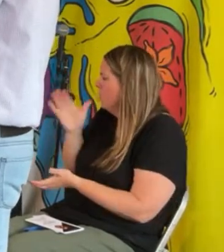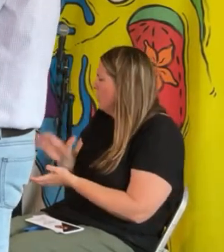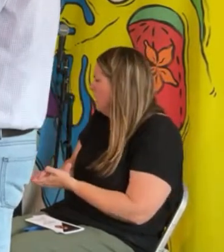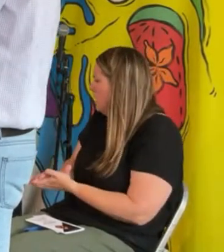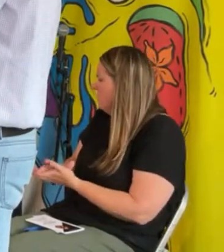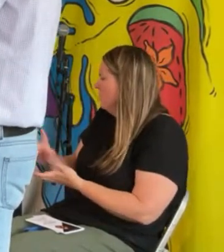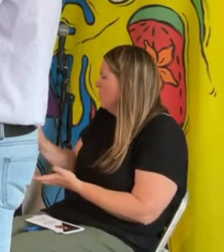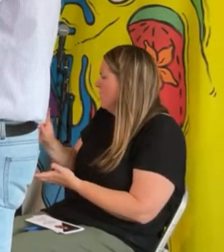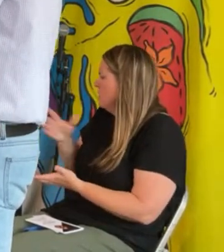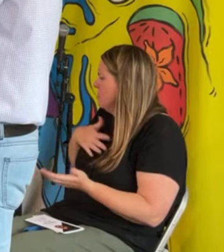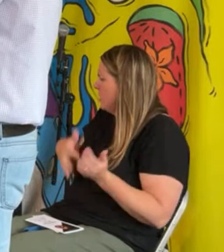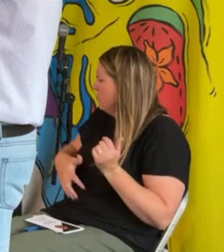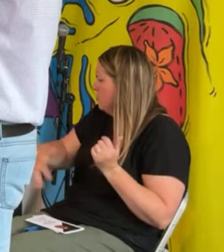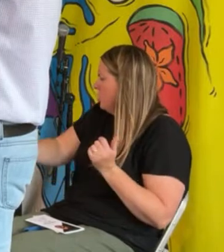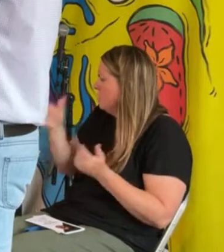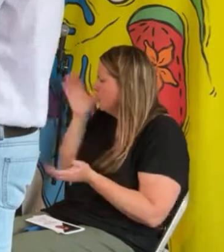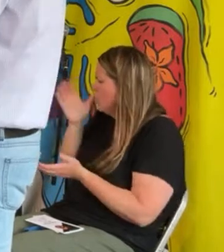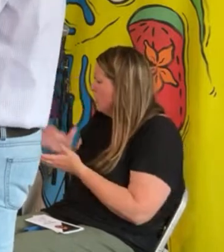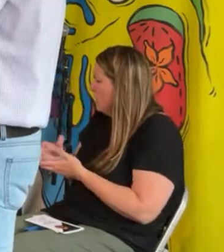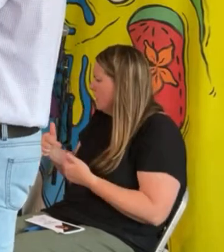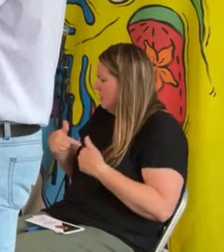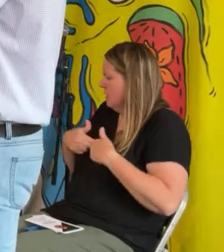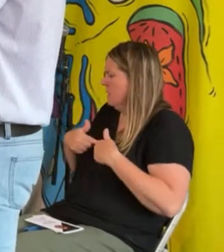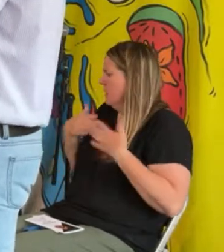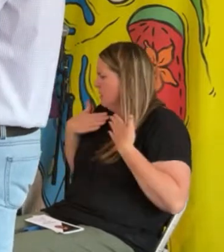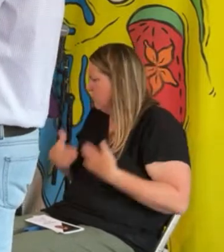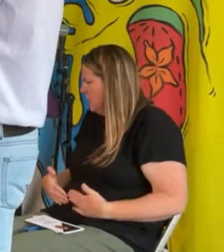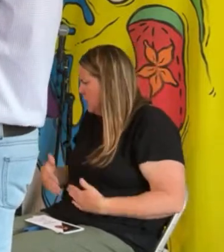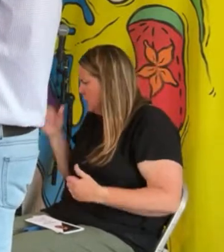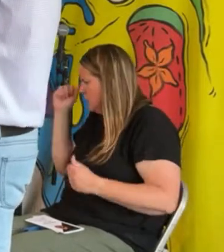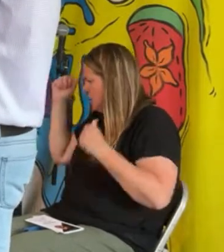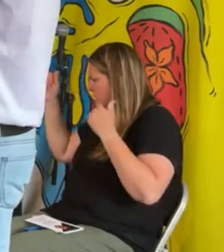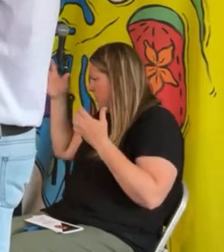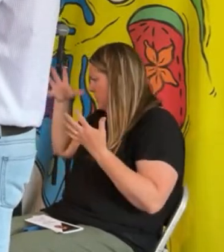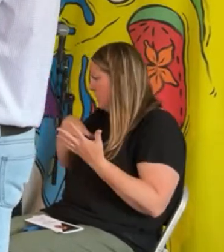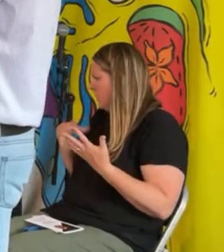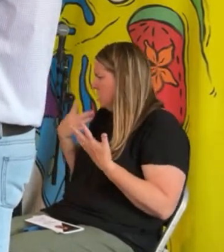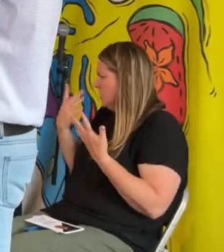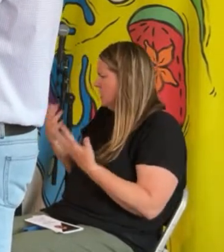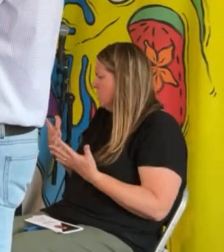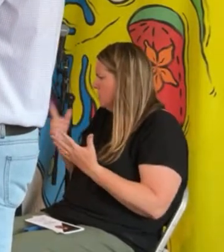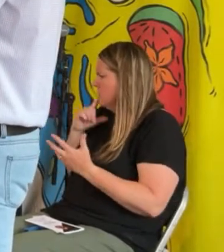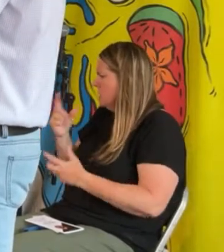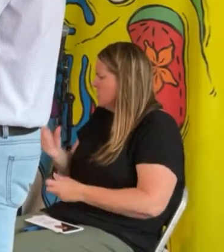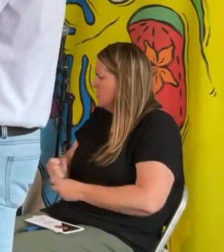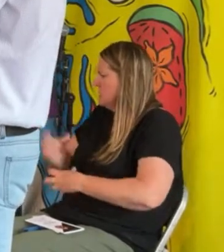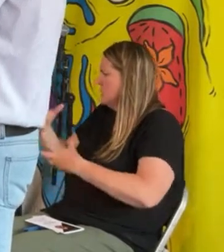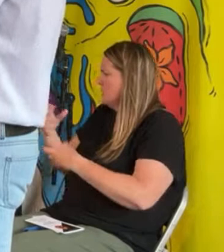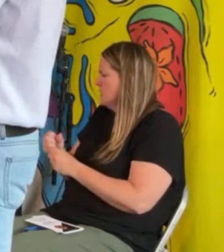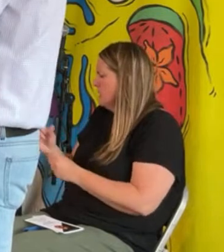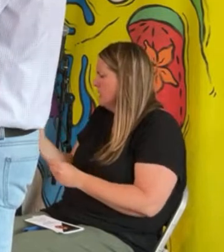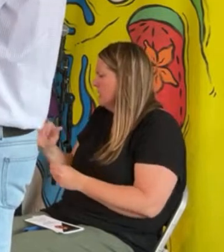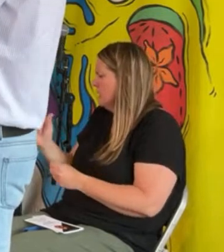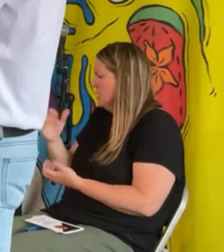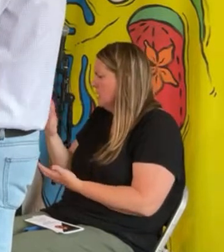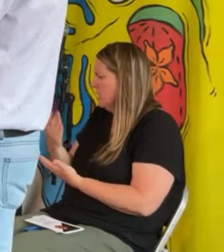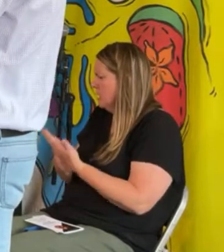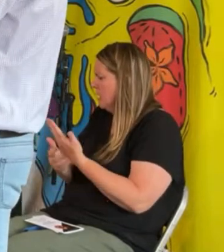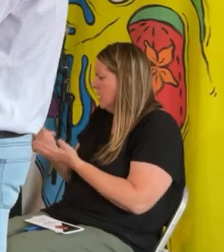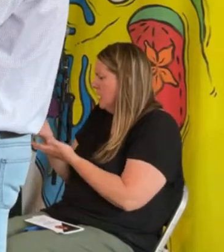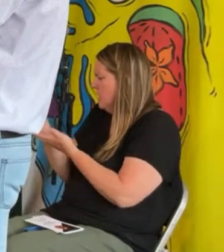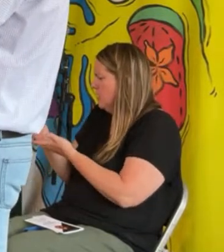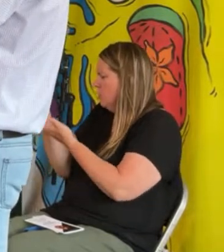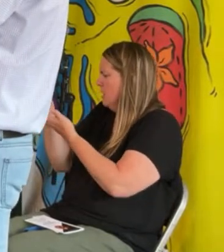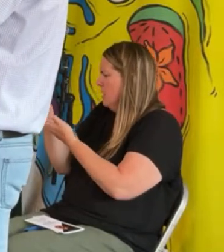pregnant wife? I, a body, an adult male, awaits to explode like a hand